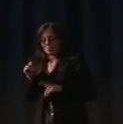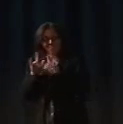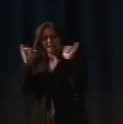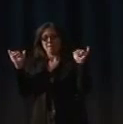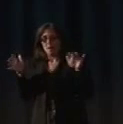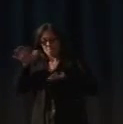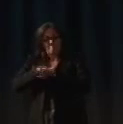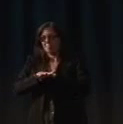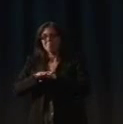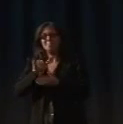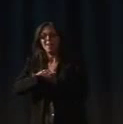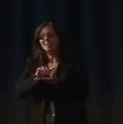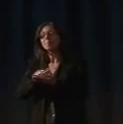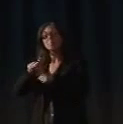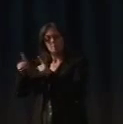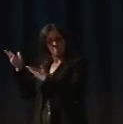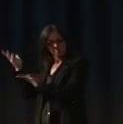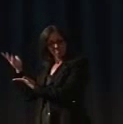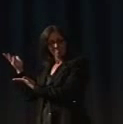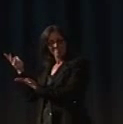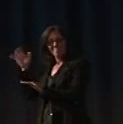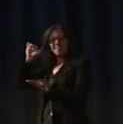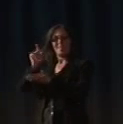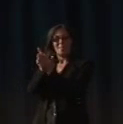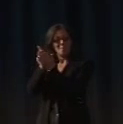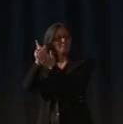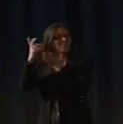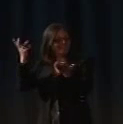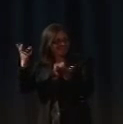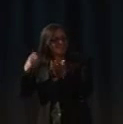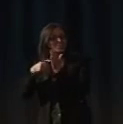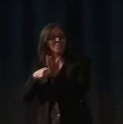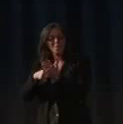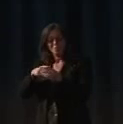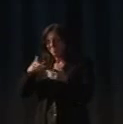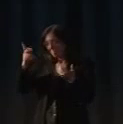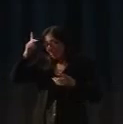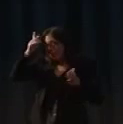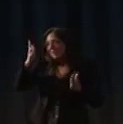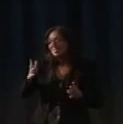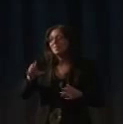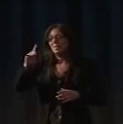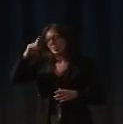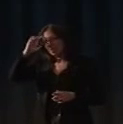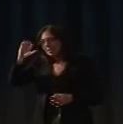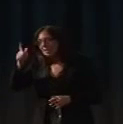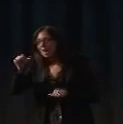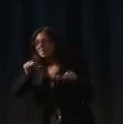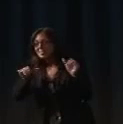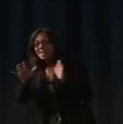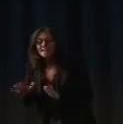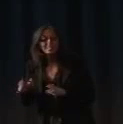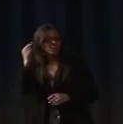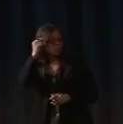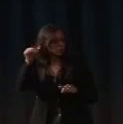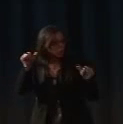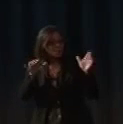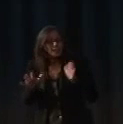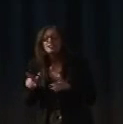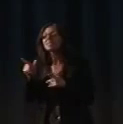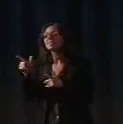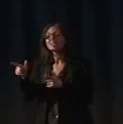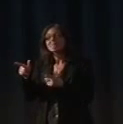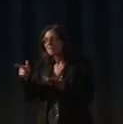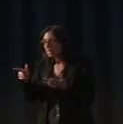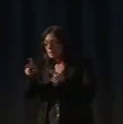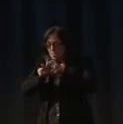of philosophy, and the cognitive scientists and the neuroscientists had an enormous work to get out